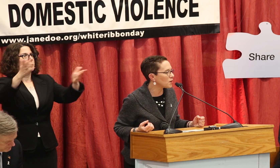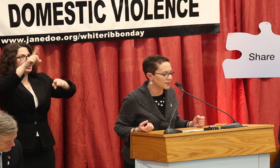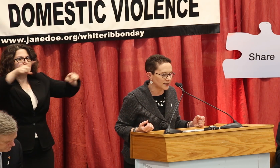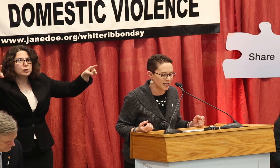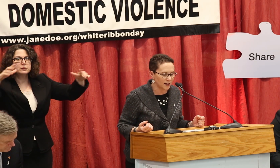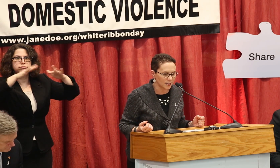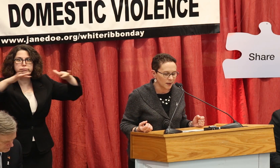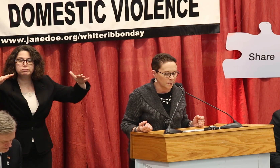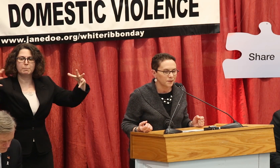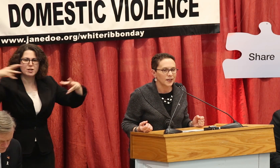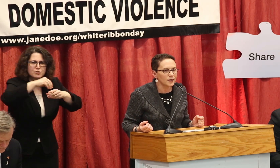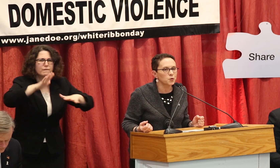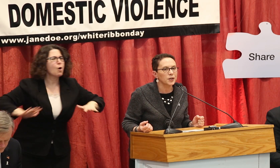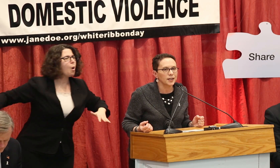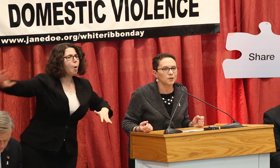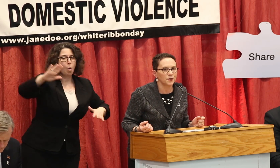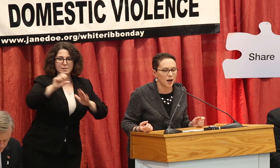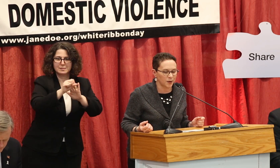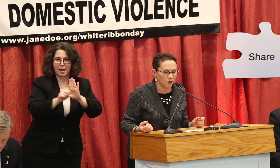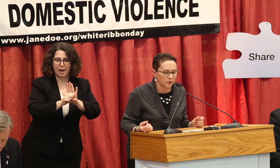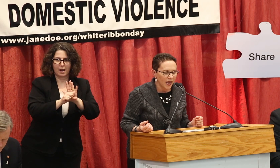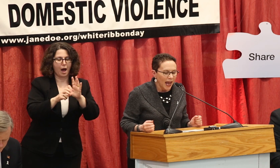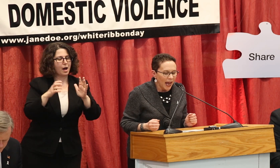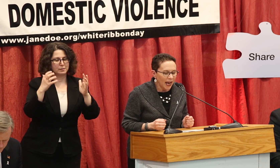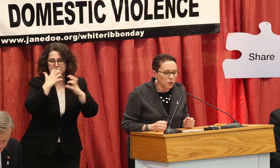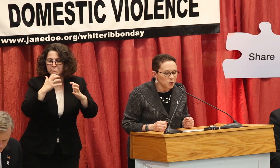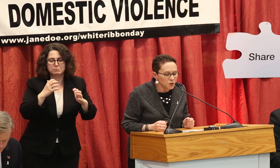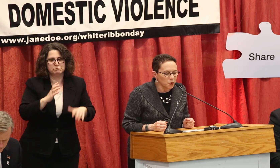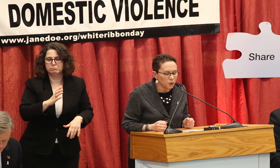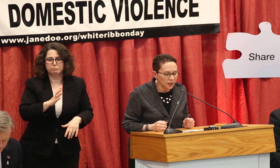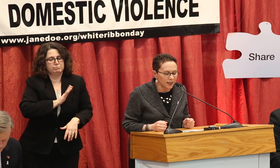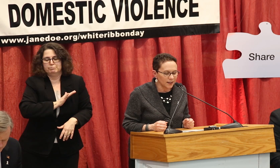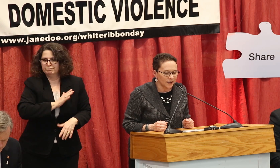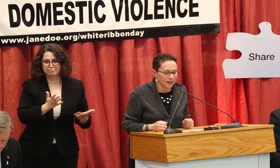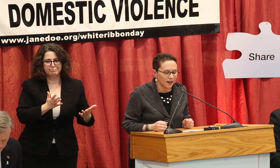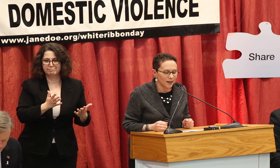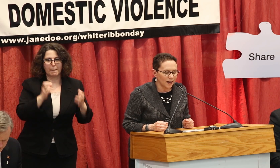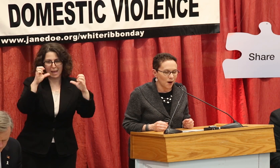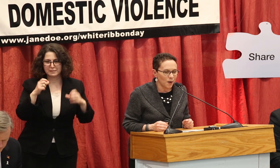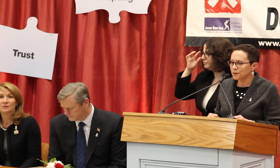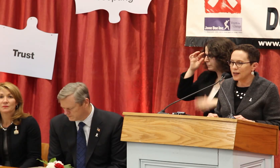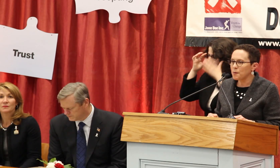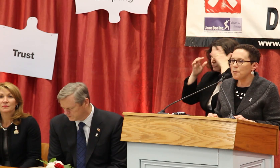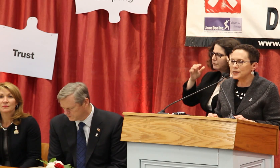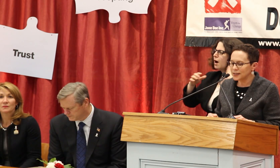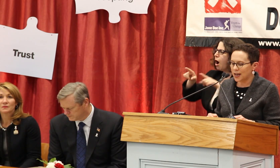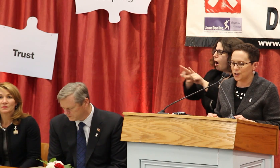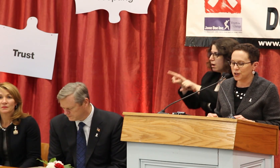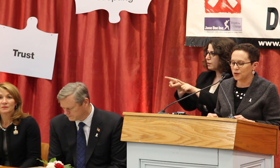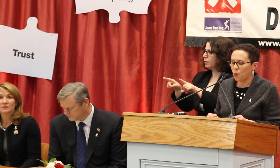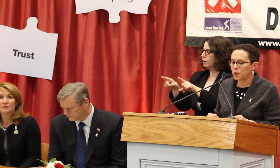all across the state, it is really phenomenal. And it's also really a